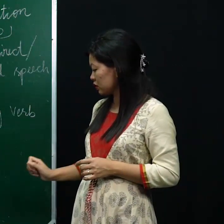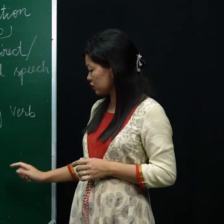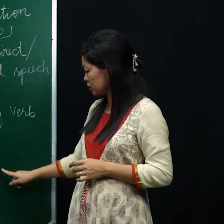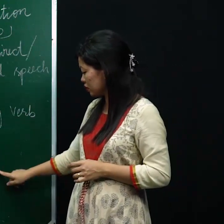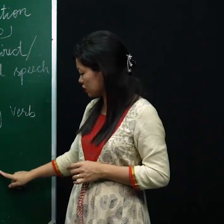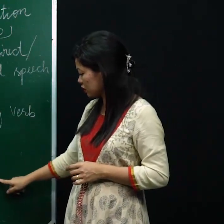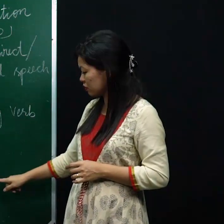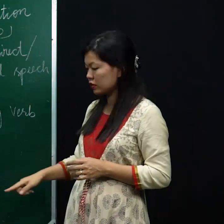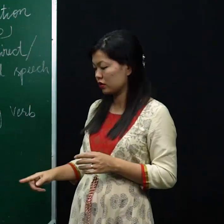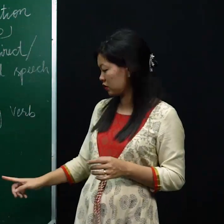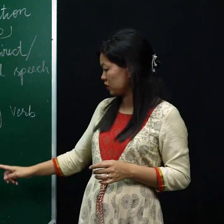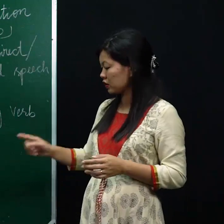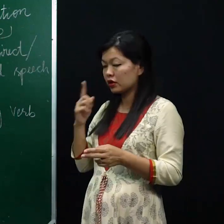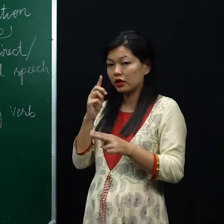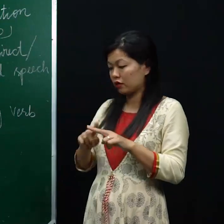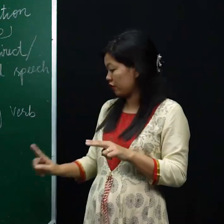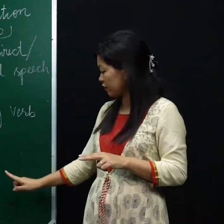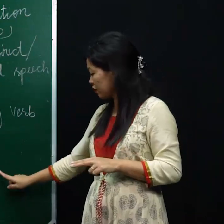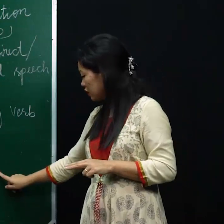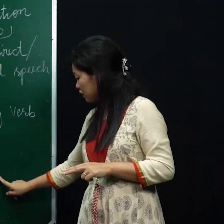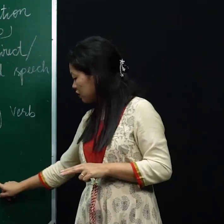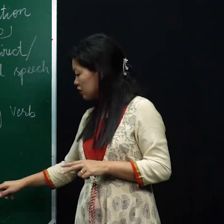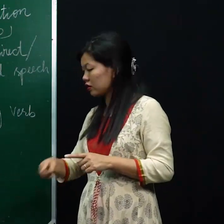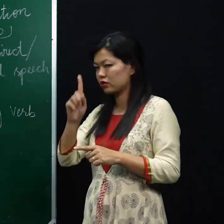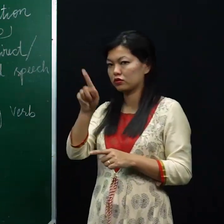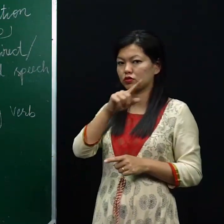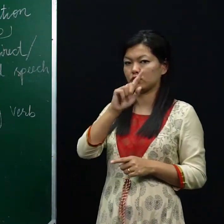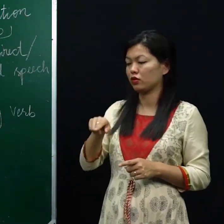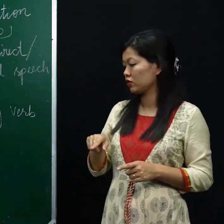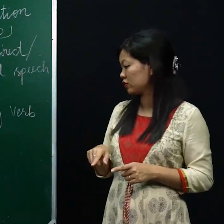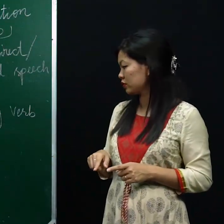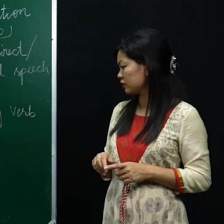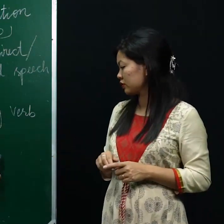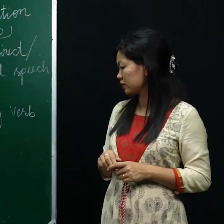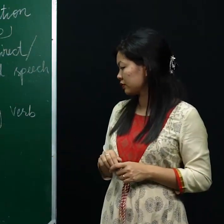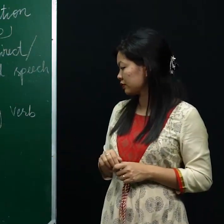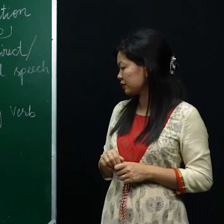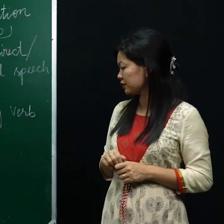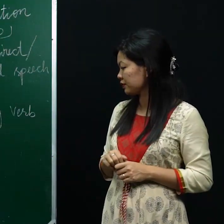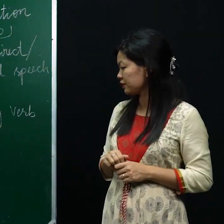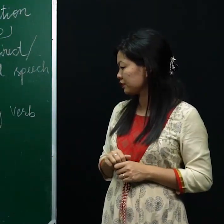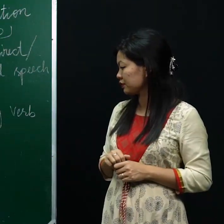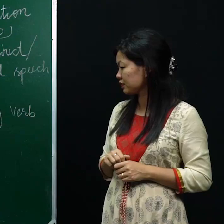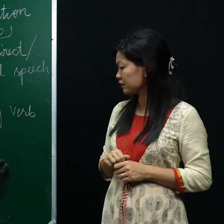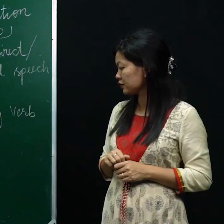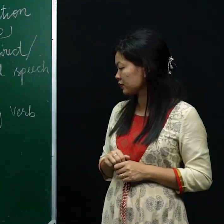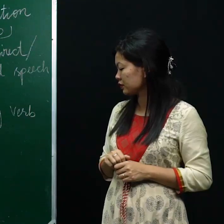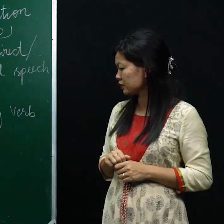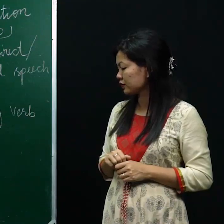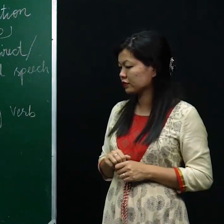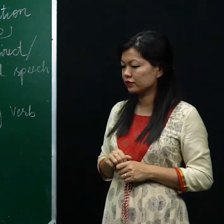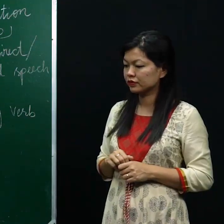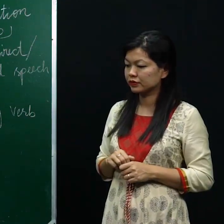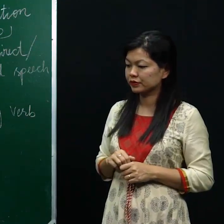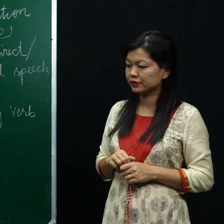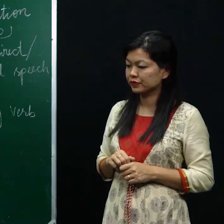right? But in your indirect speech, you have no right to do that. So, what I want